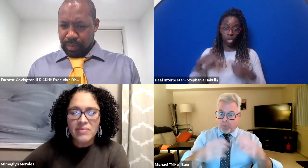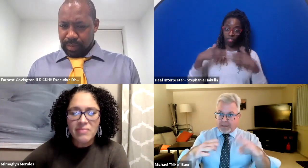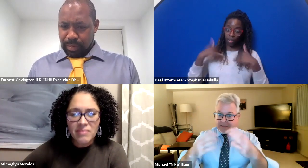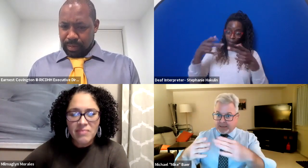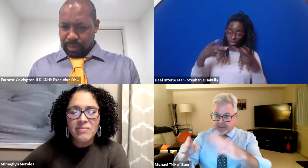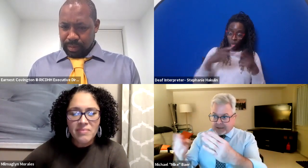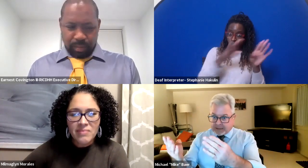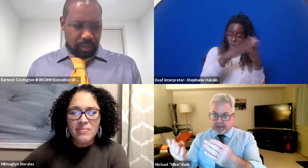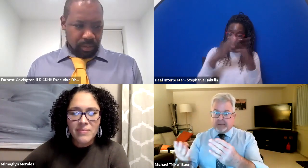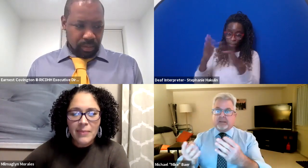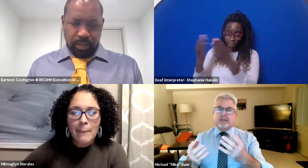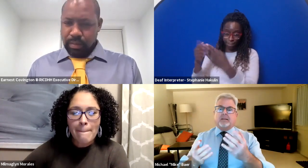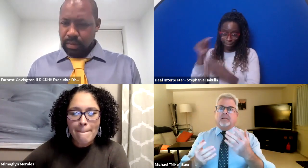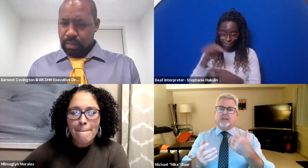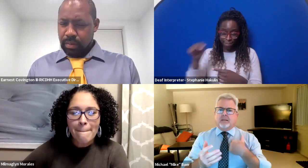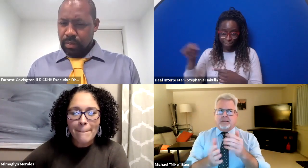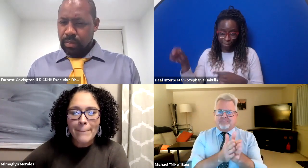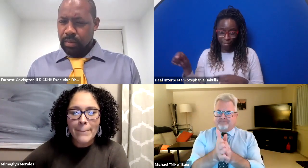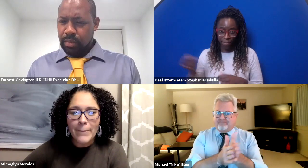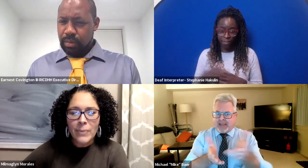is when we have positions open,